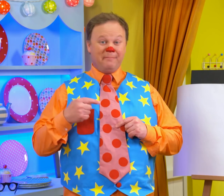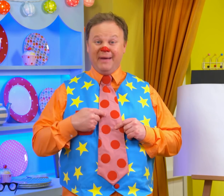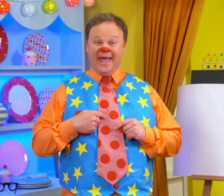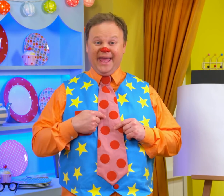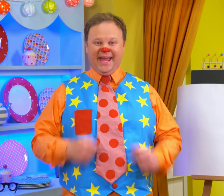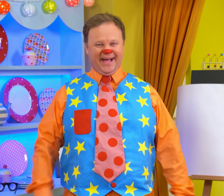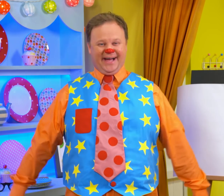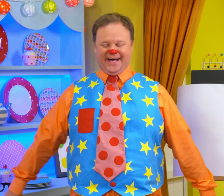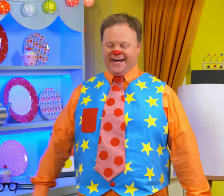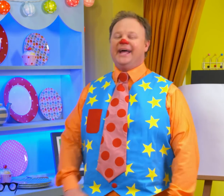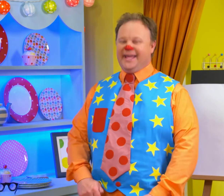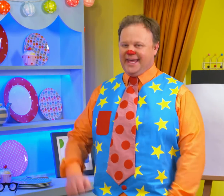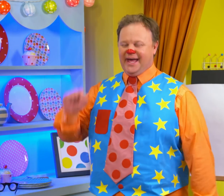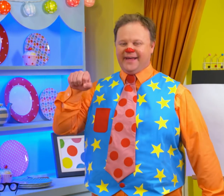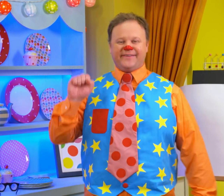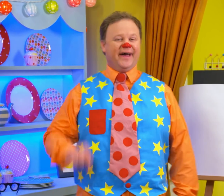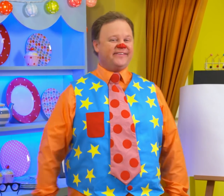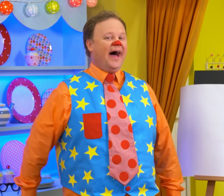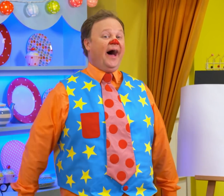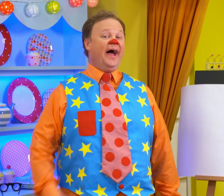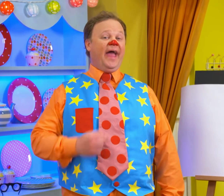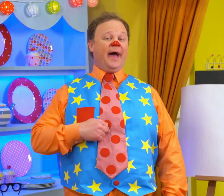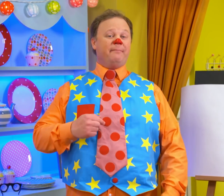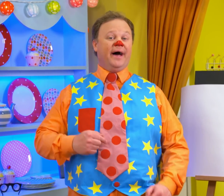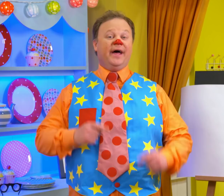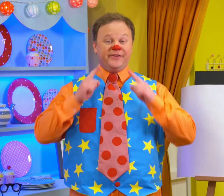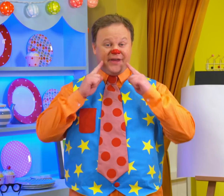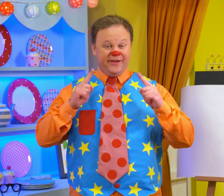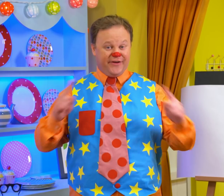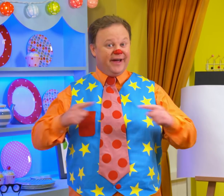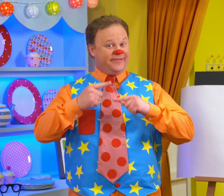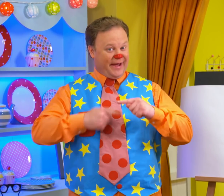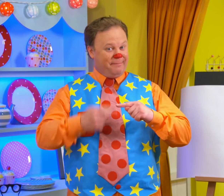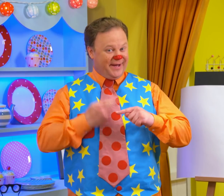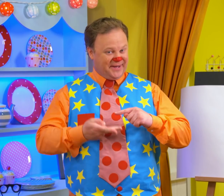me. Yes, yes. I am Teacher Tumble.